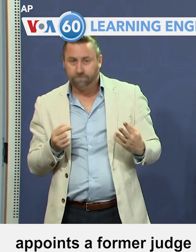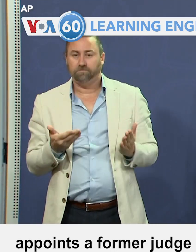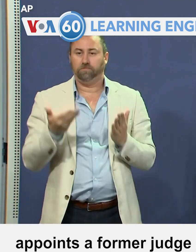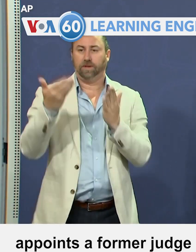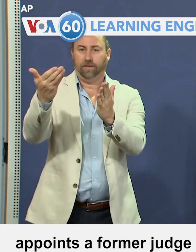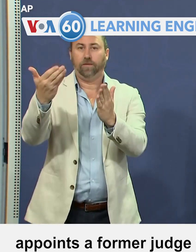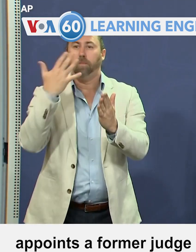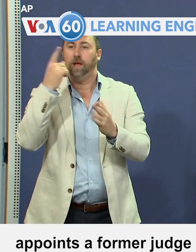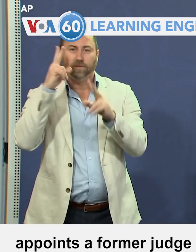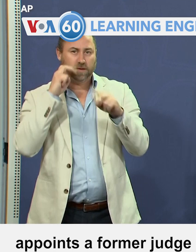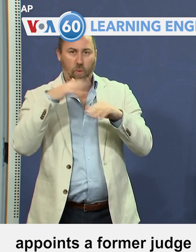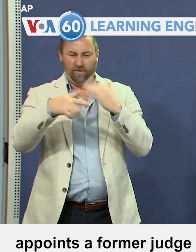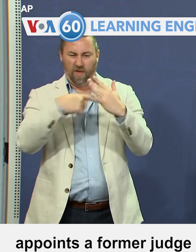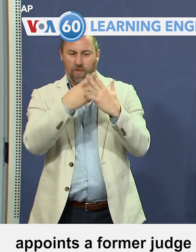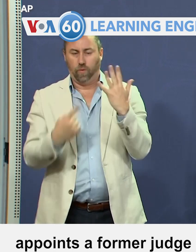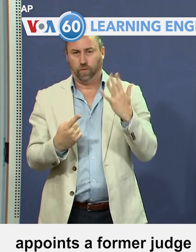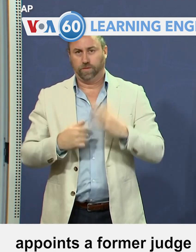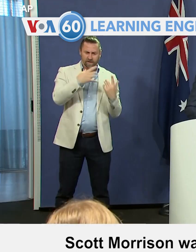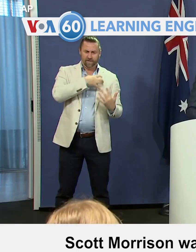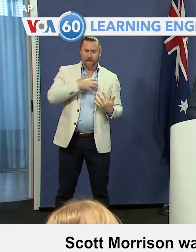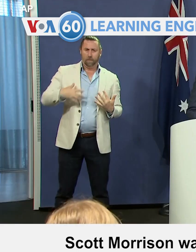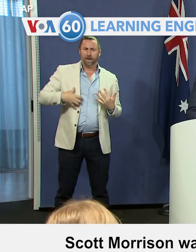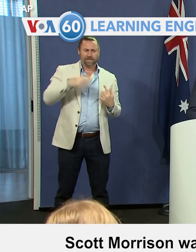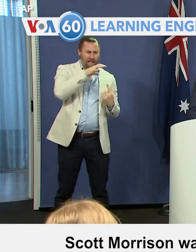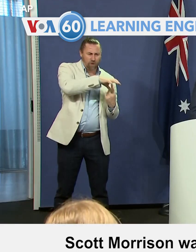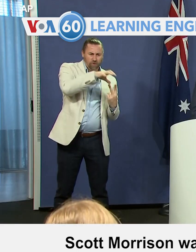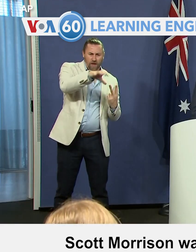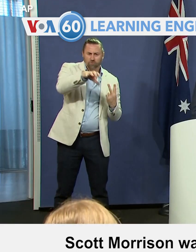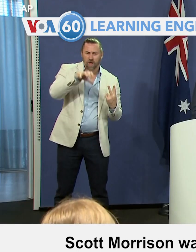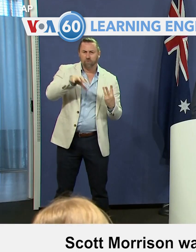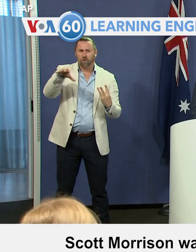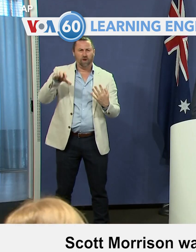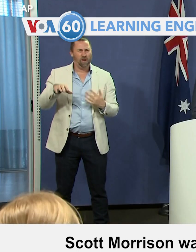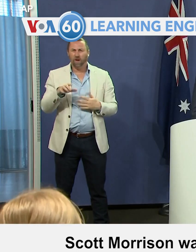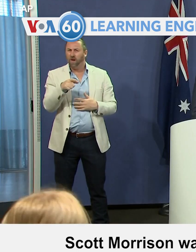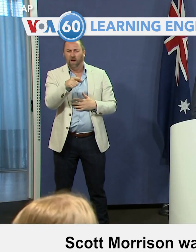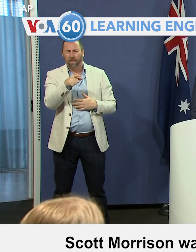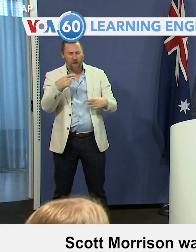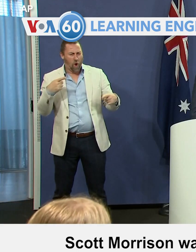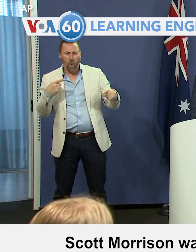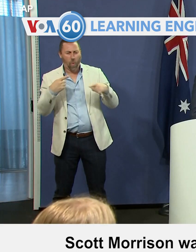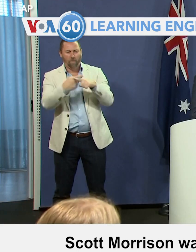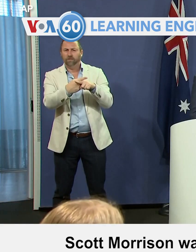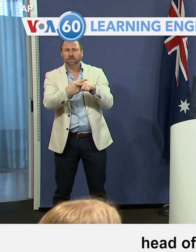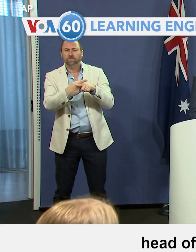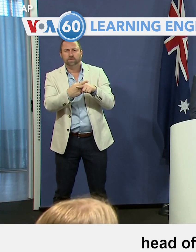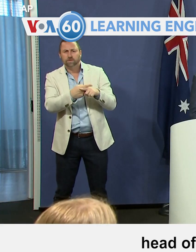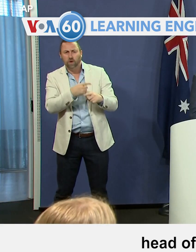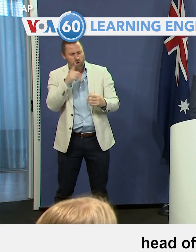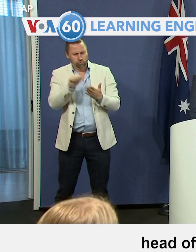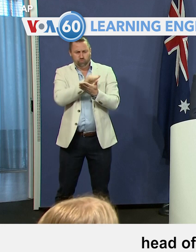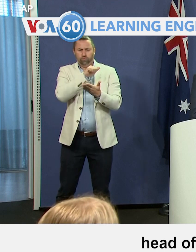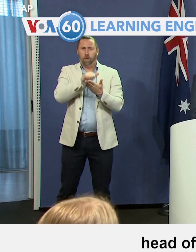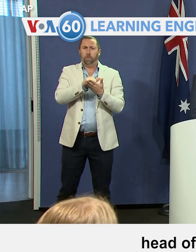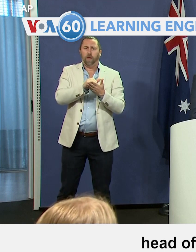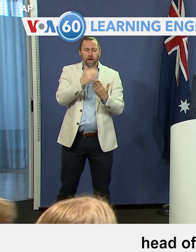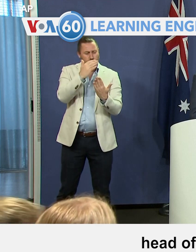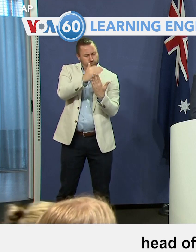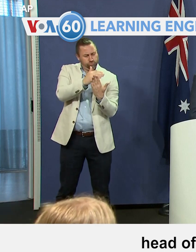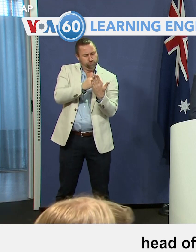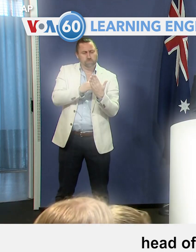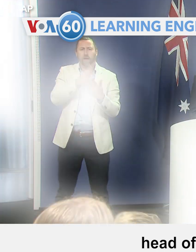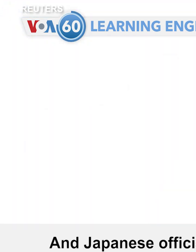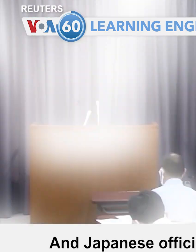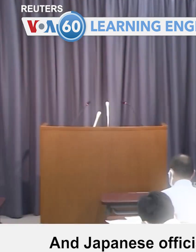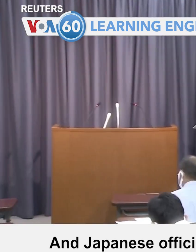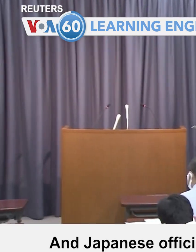to investigate how former leader Scott Morrison was able to appoint himself head of 5